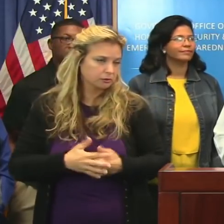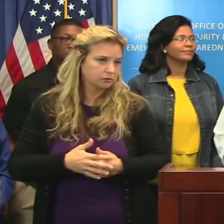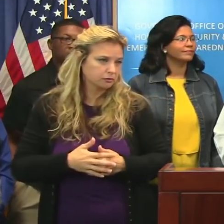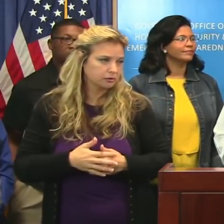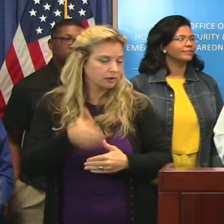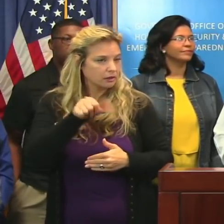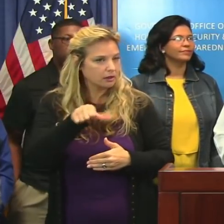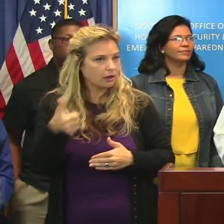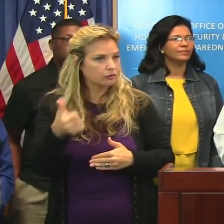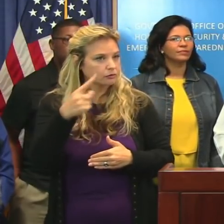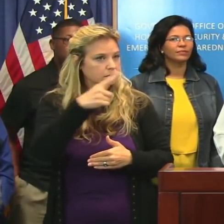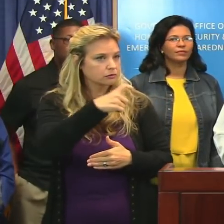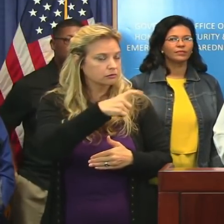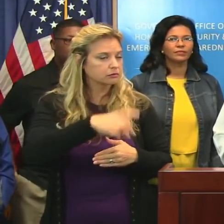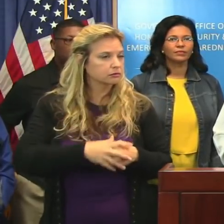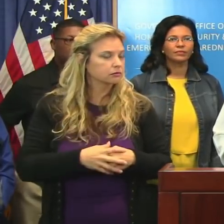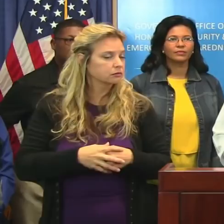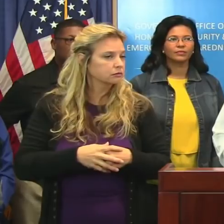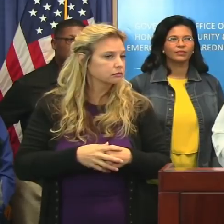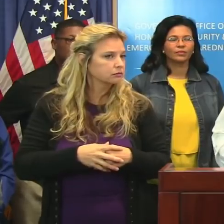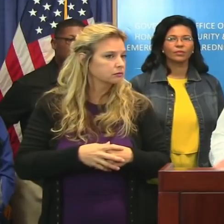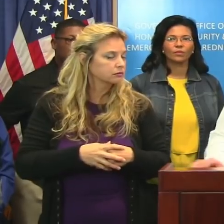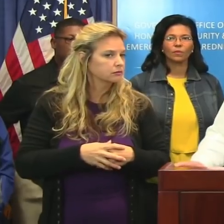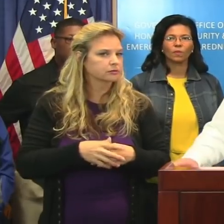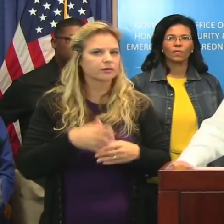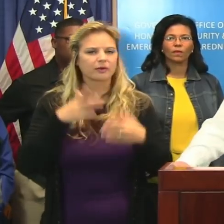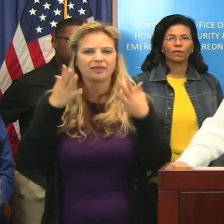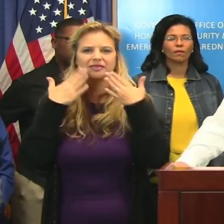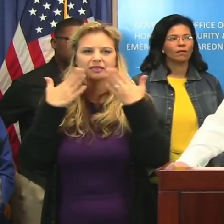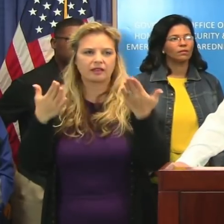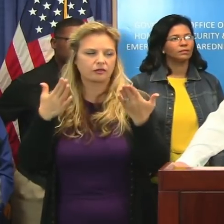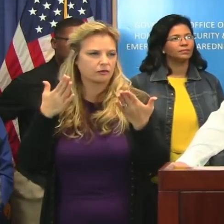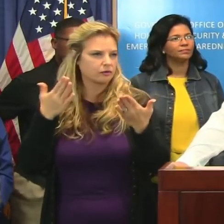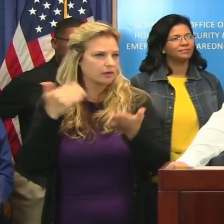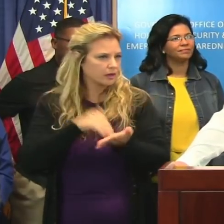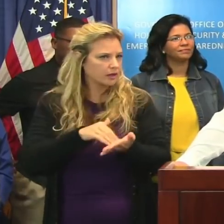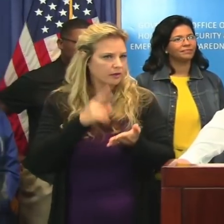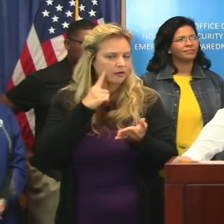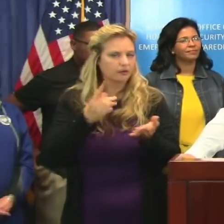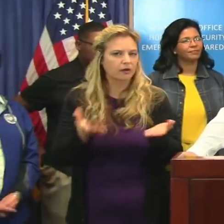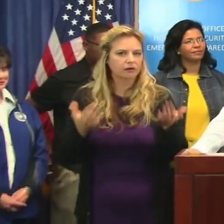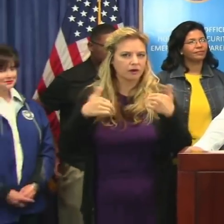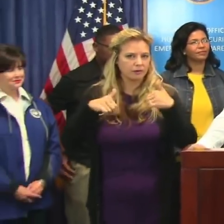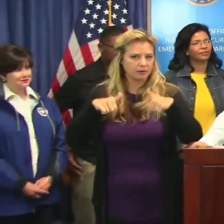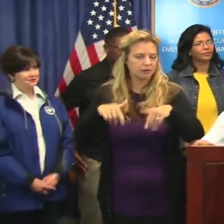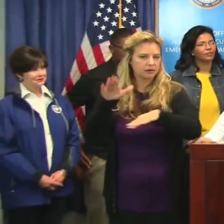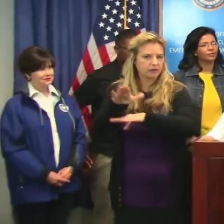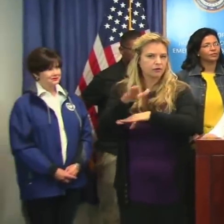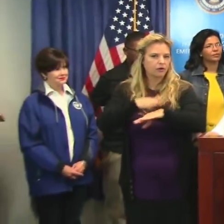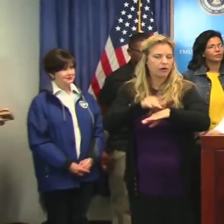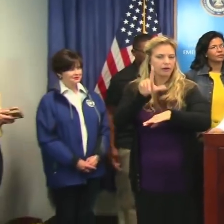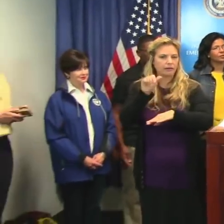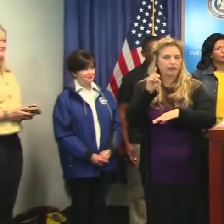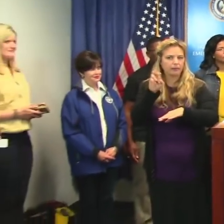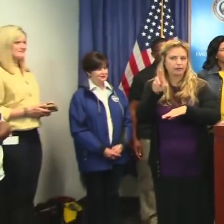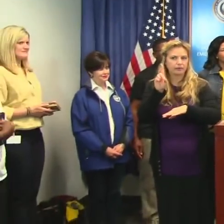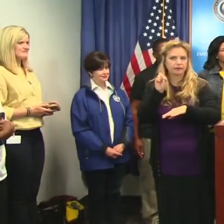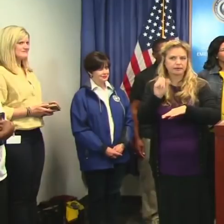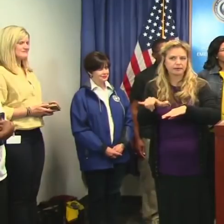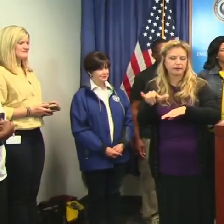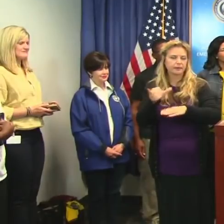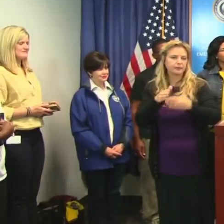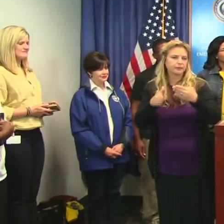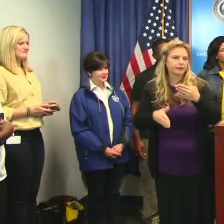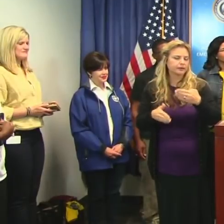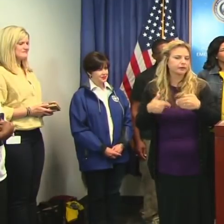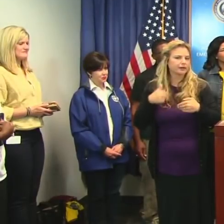else? Well, I want to thank you again for coming out this afternoon on Labor Day weekend. I